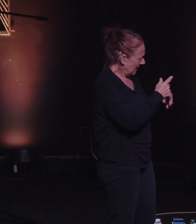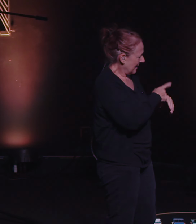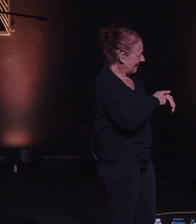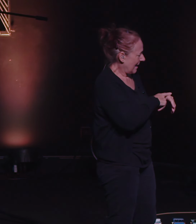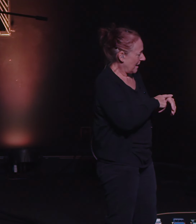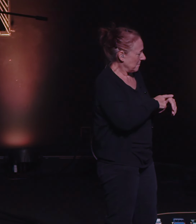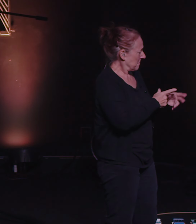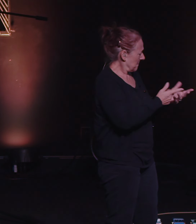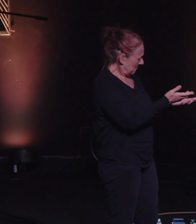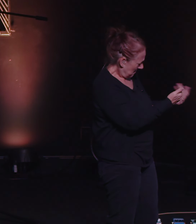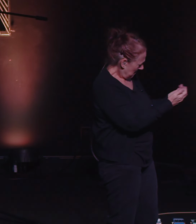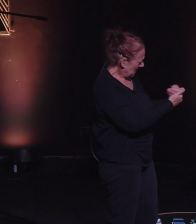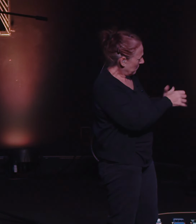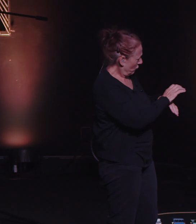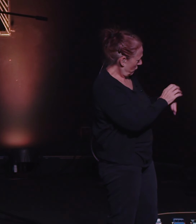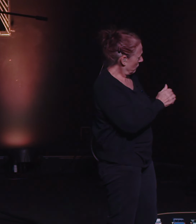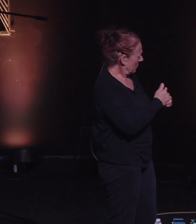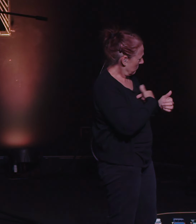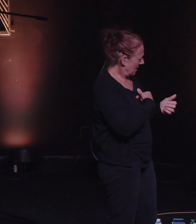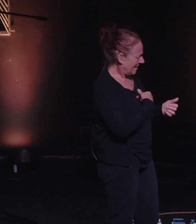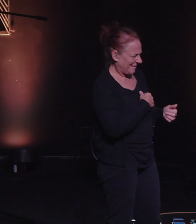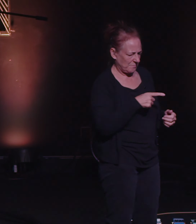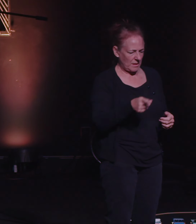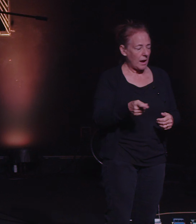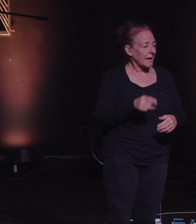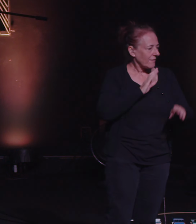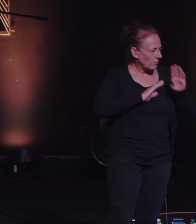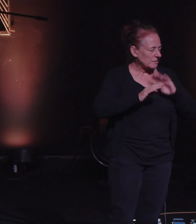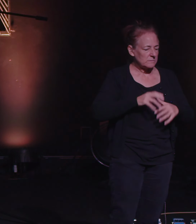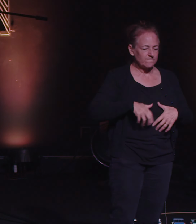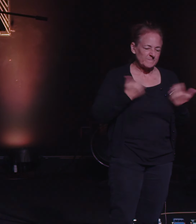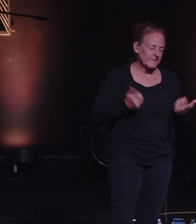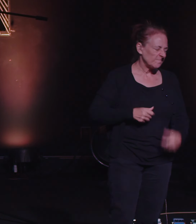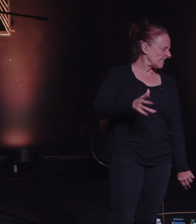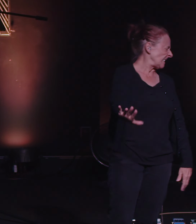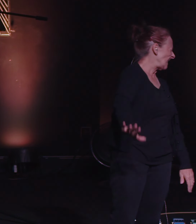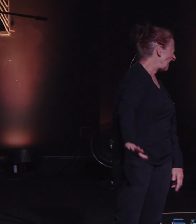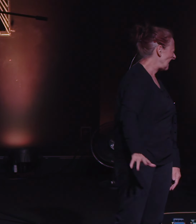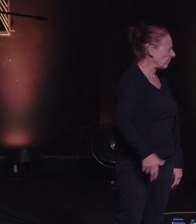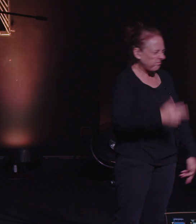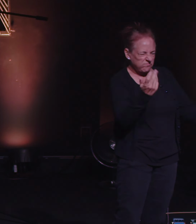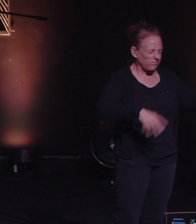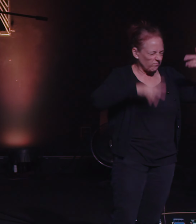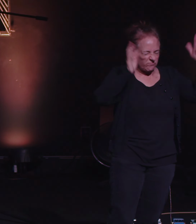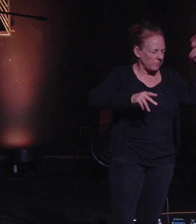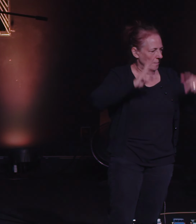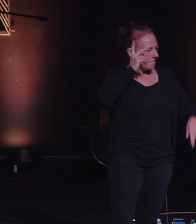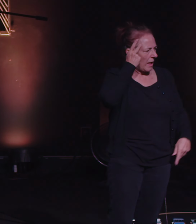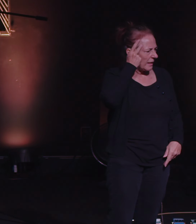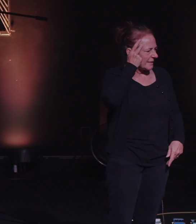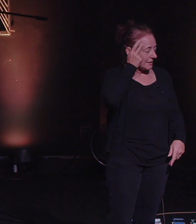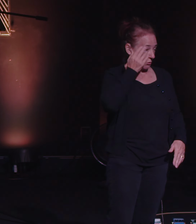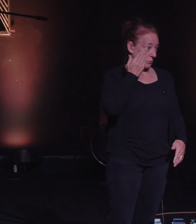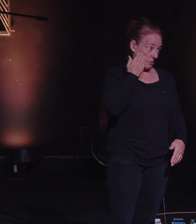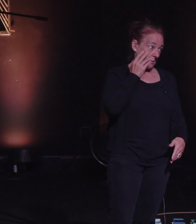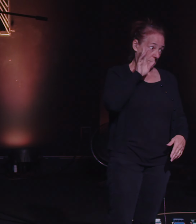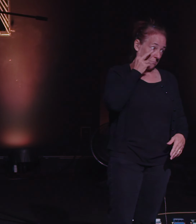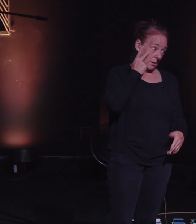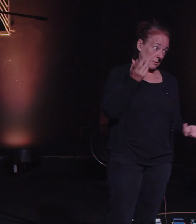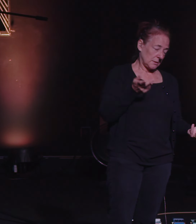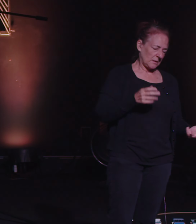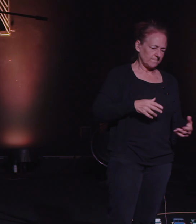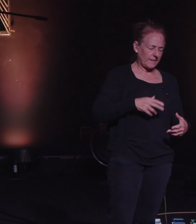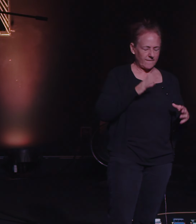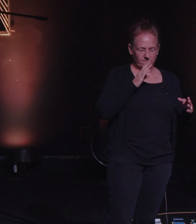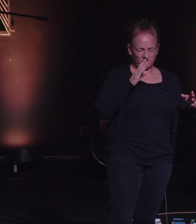don't. I get frustrated with people. I get frustrated with political stuff. And I